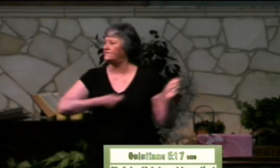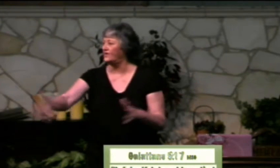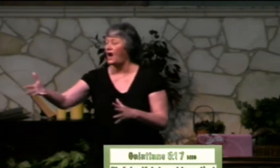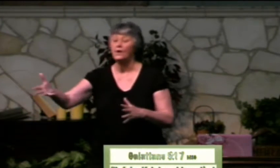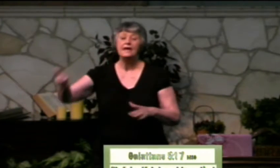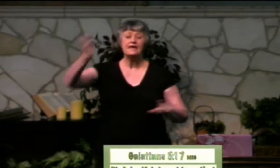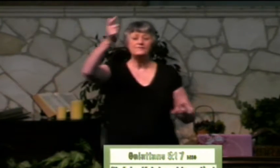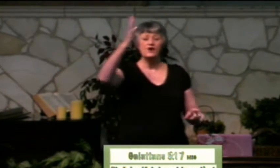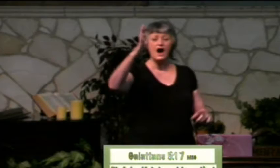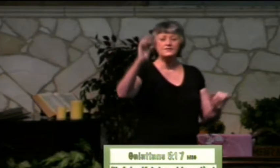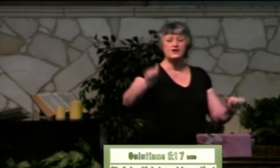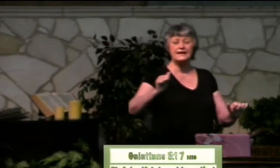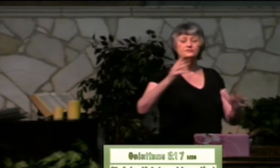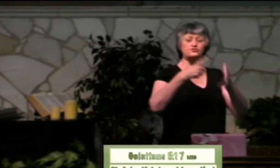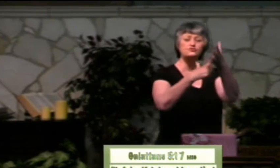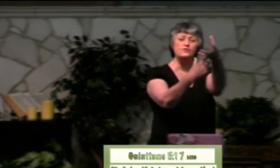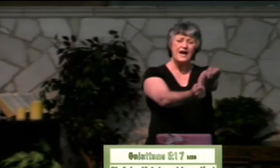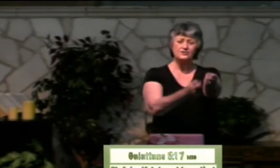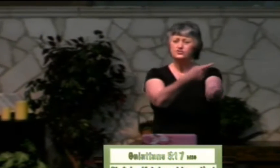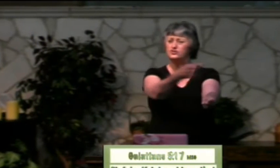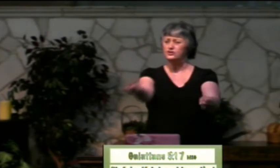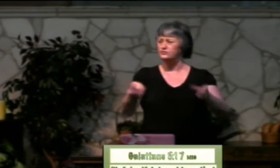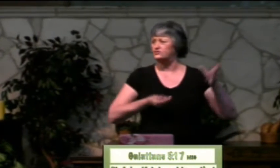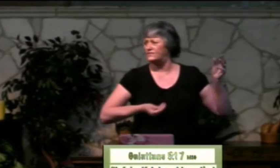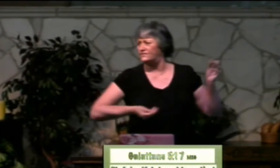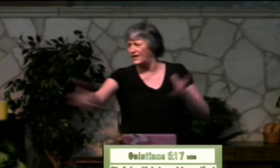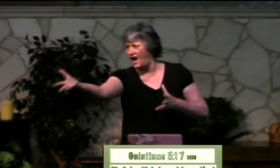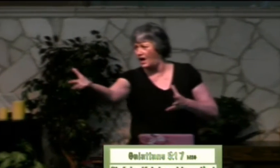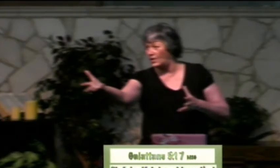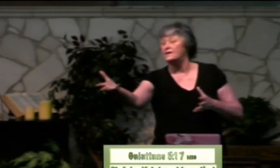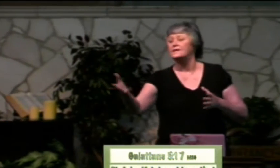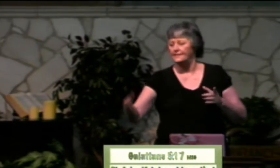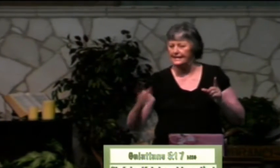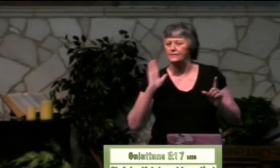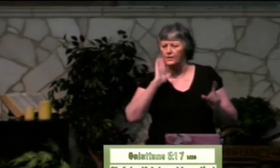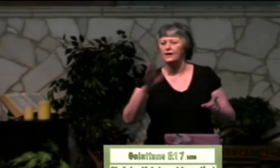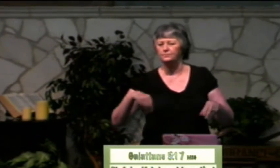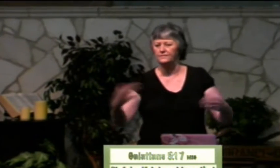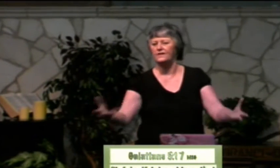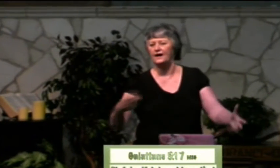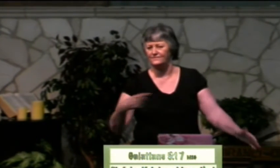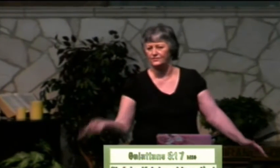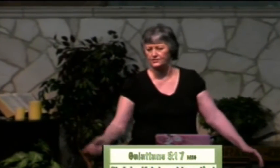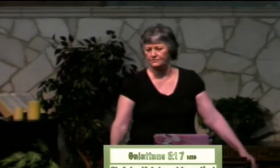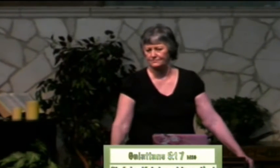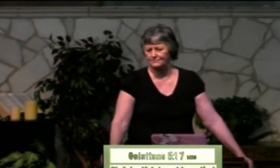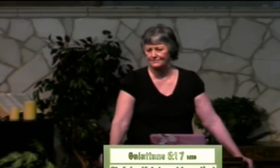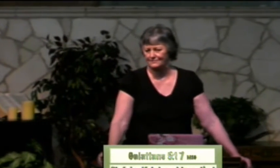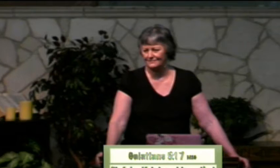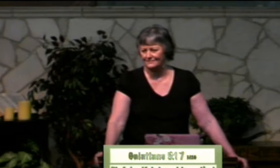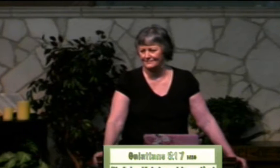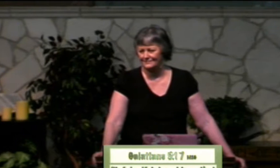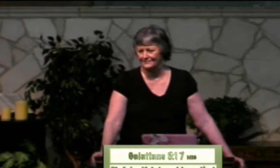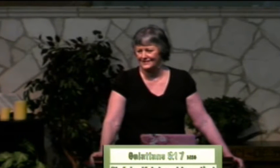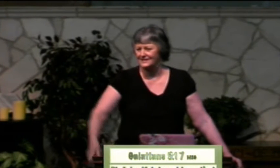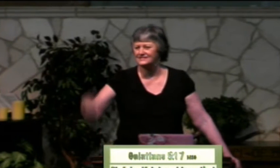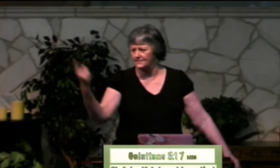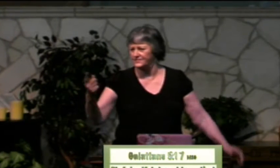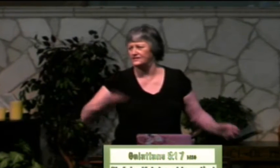the flow. If God can trust you to flow, he will provide for you. Something to